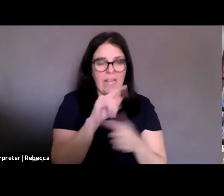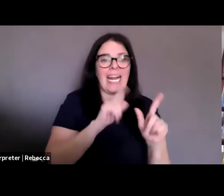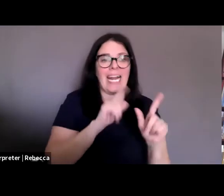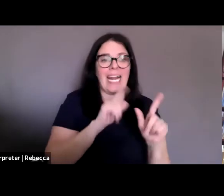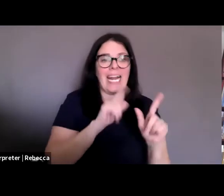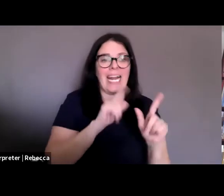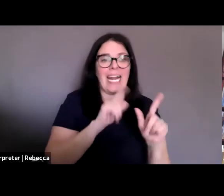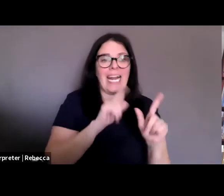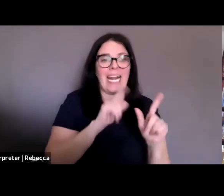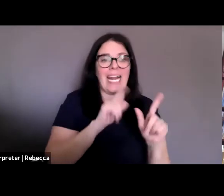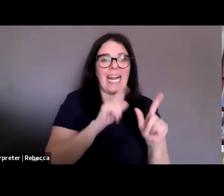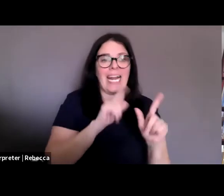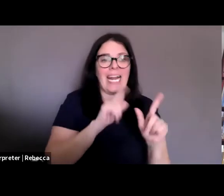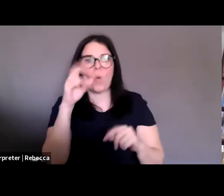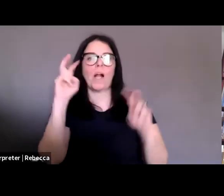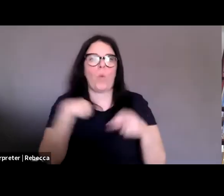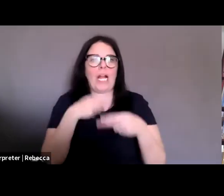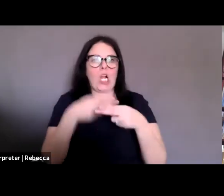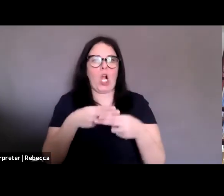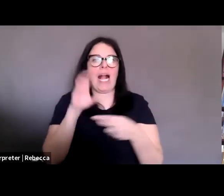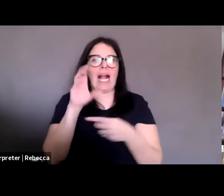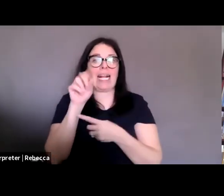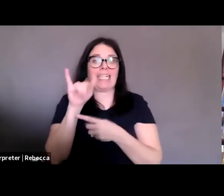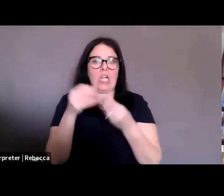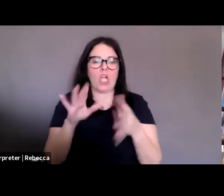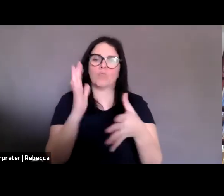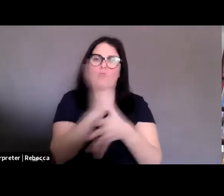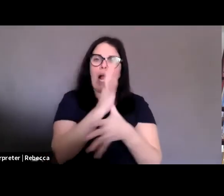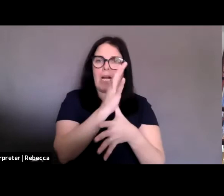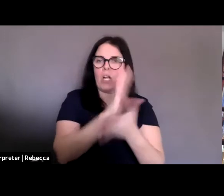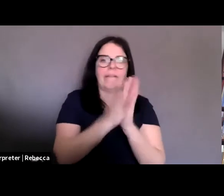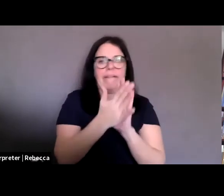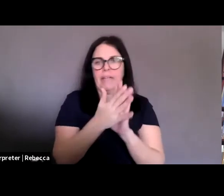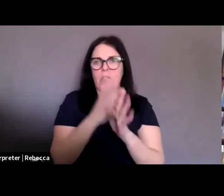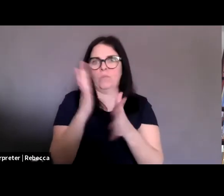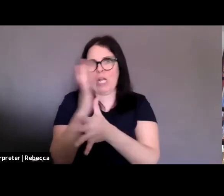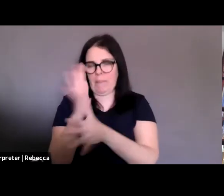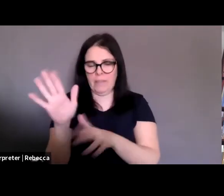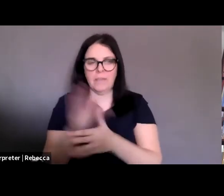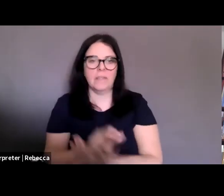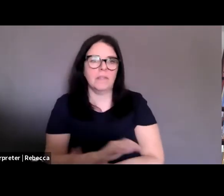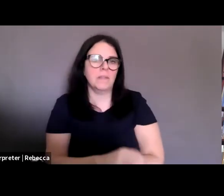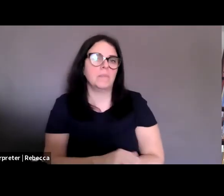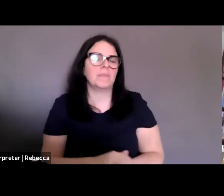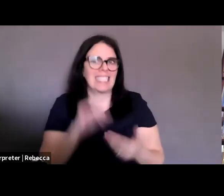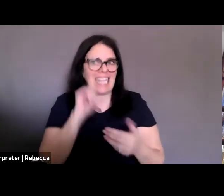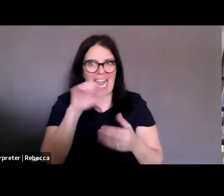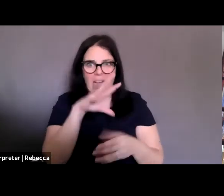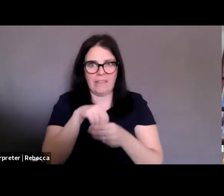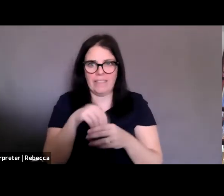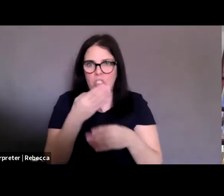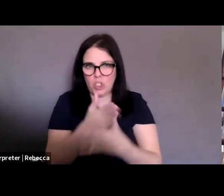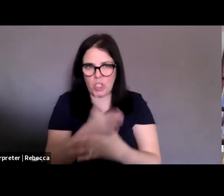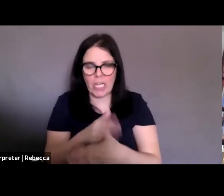to primary, that's how we're defining custody losses. And even without alienation cross claims, we find that mothers who